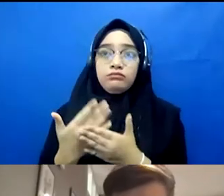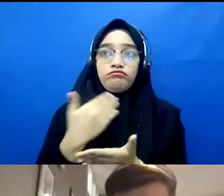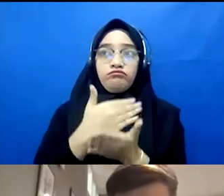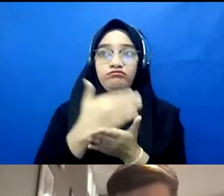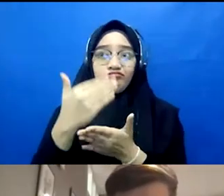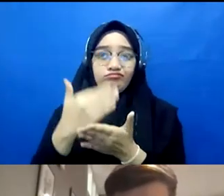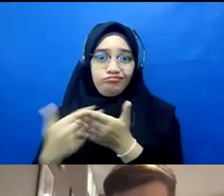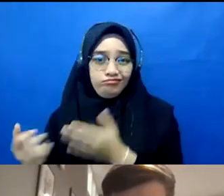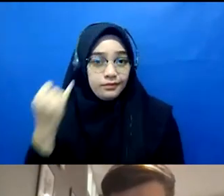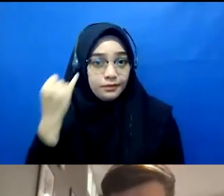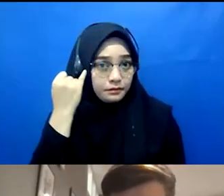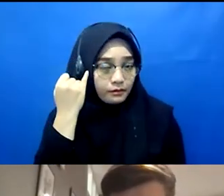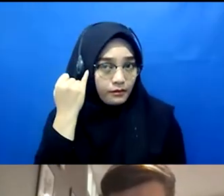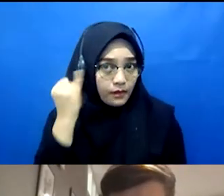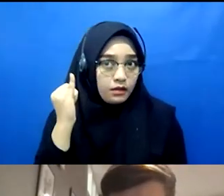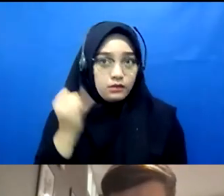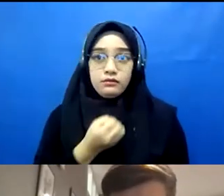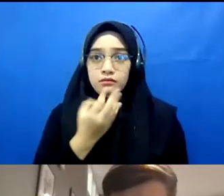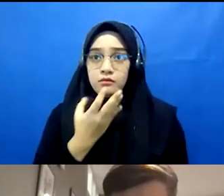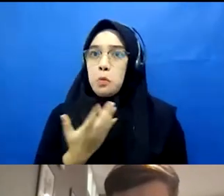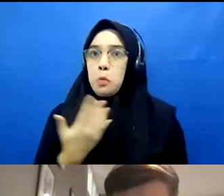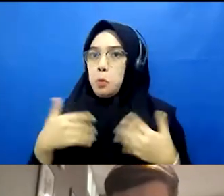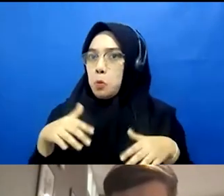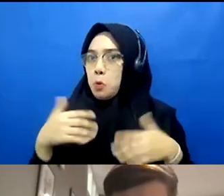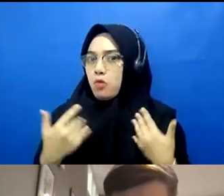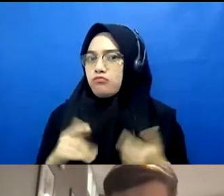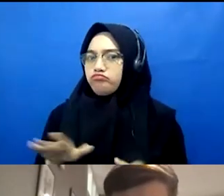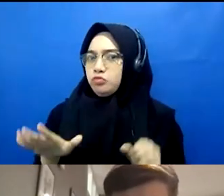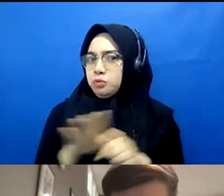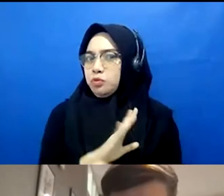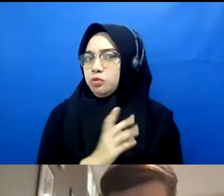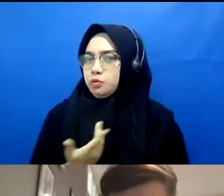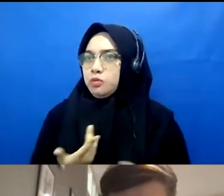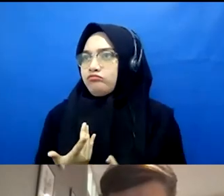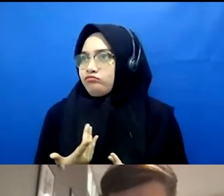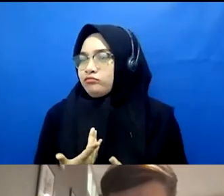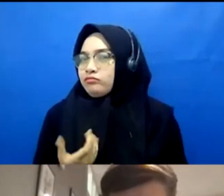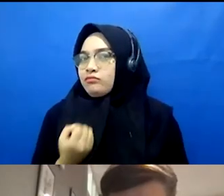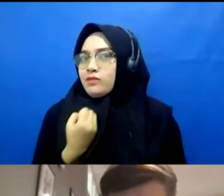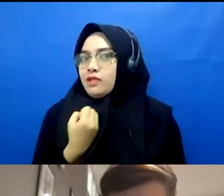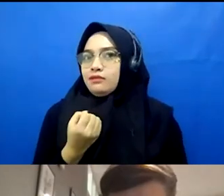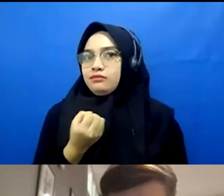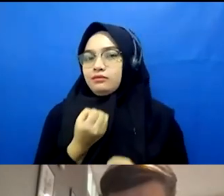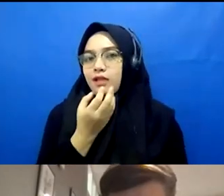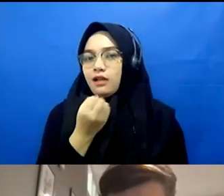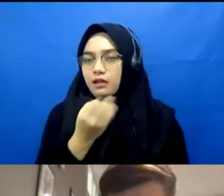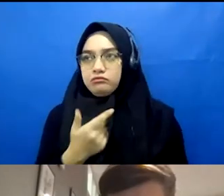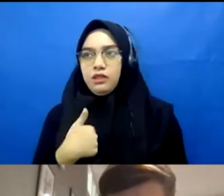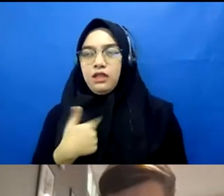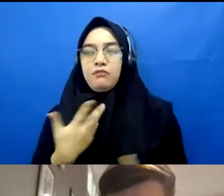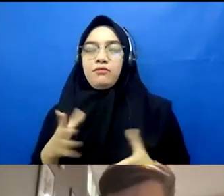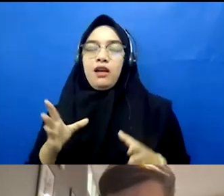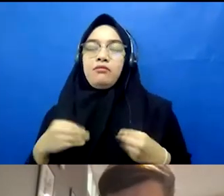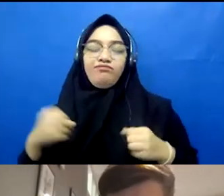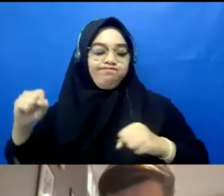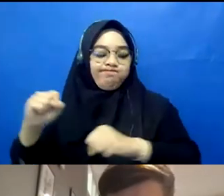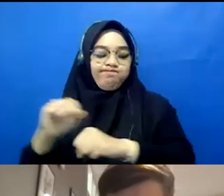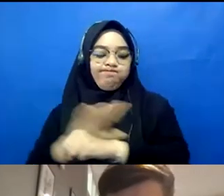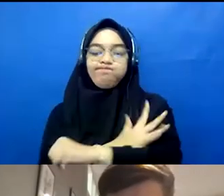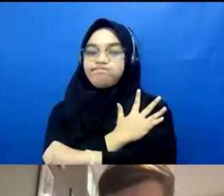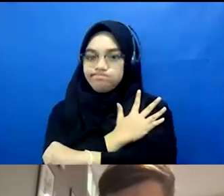very thought-provoking. I hesitate to use the word inspiring, but it